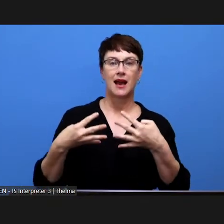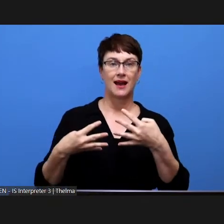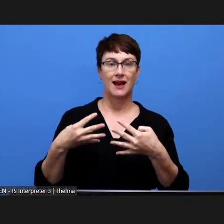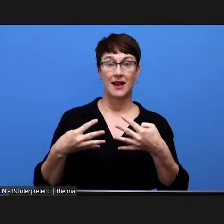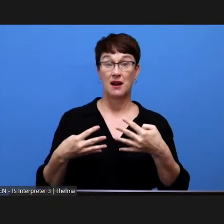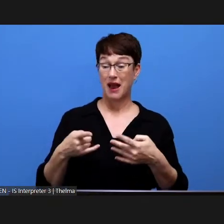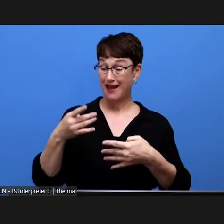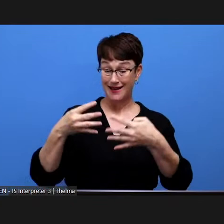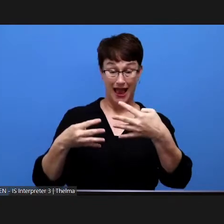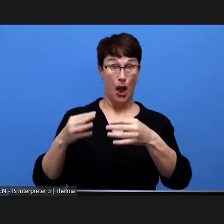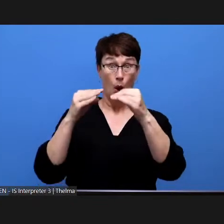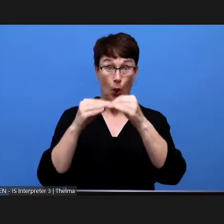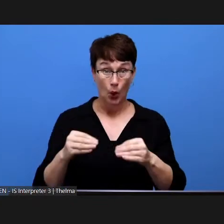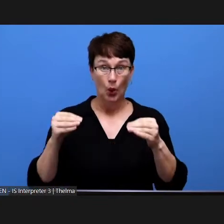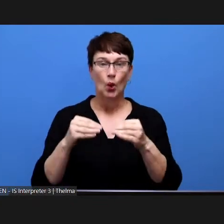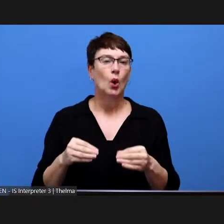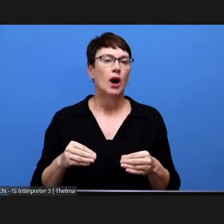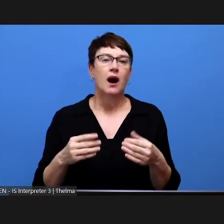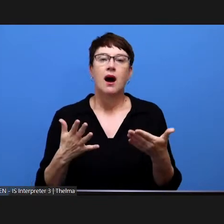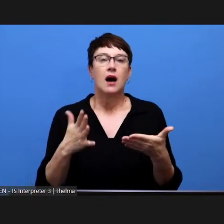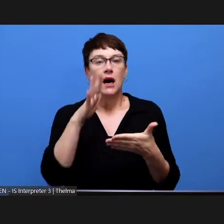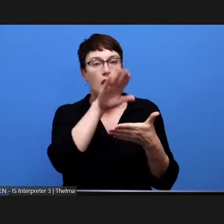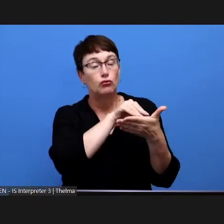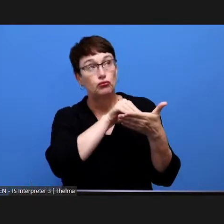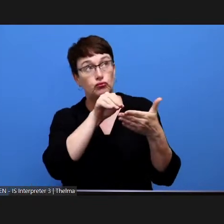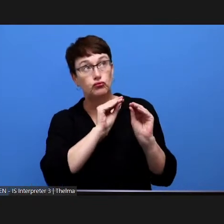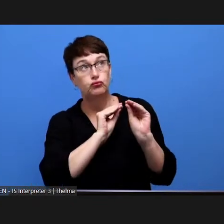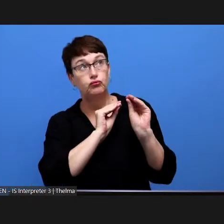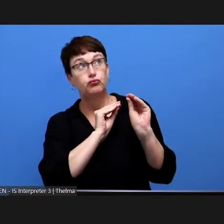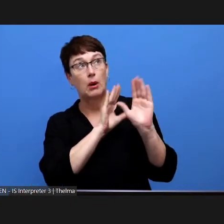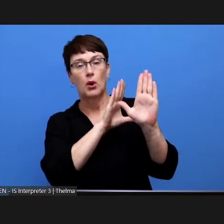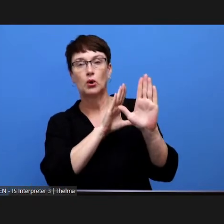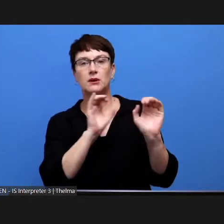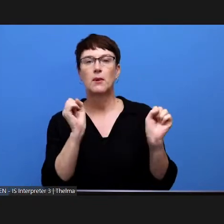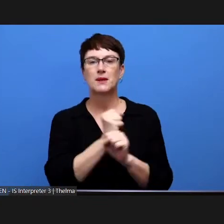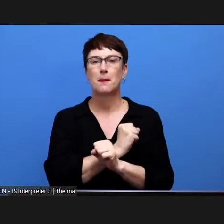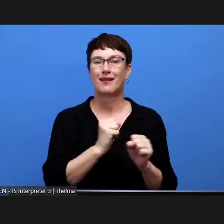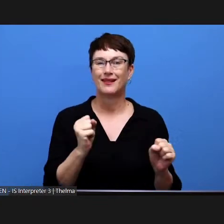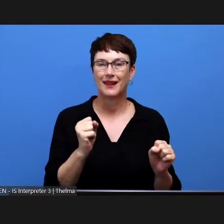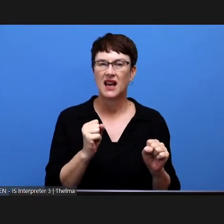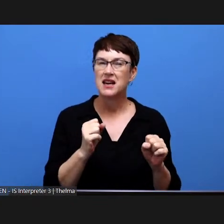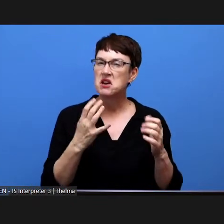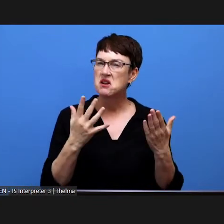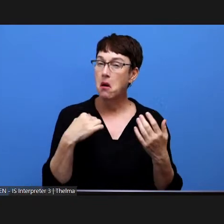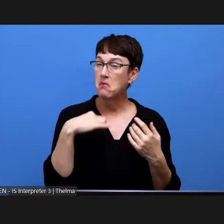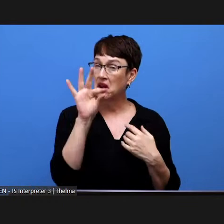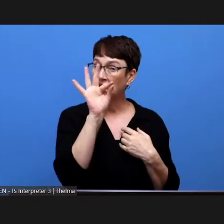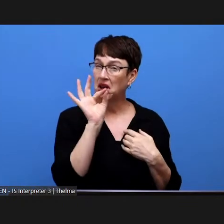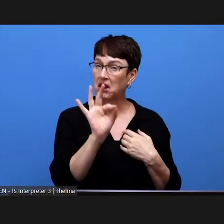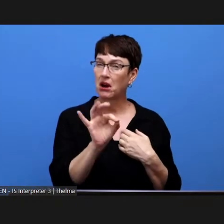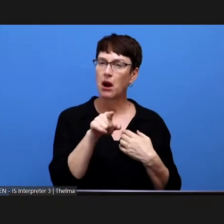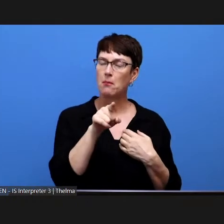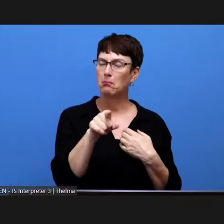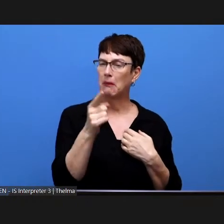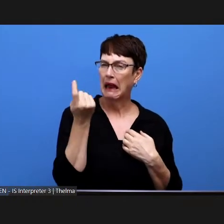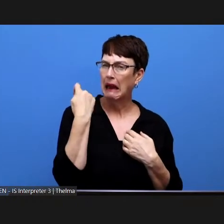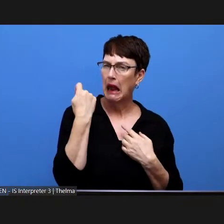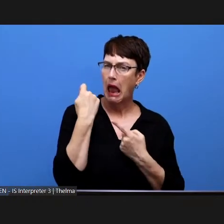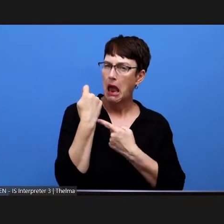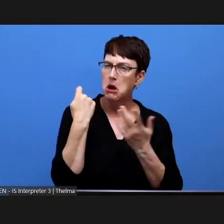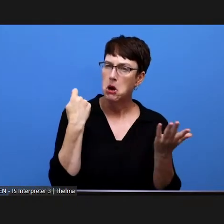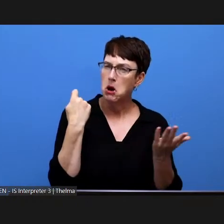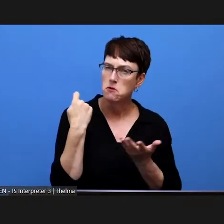is the situation with Kenya. Thank you very much. On the top, you introduce yourself.